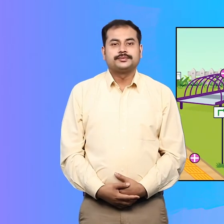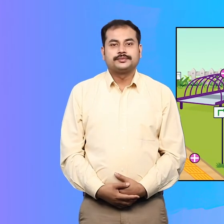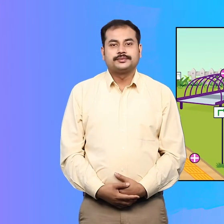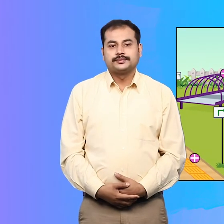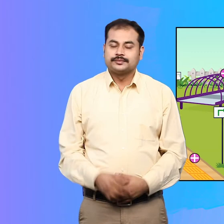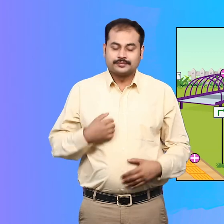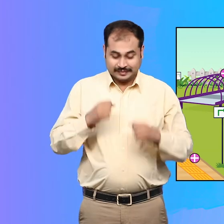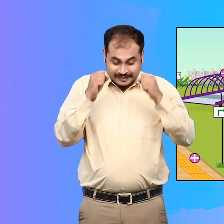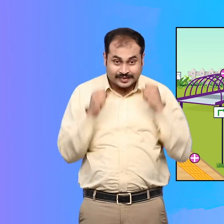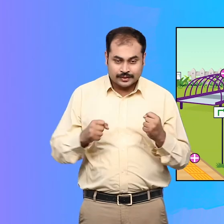spinner,